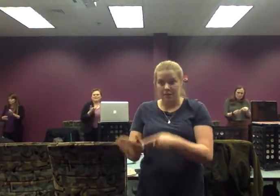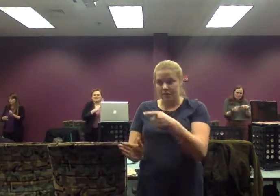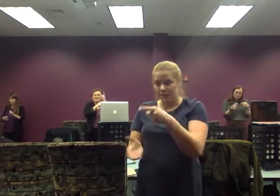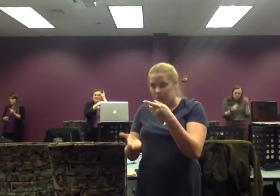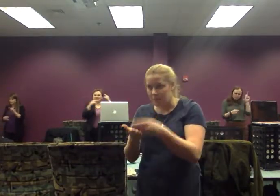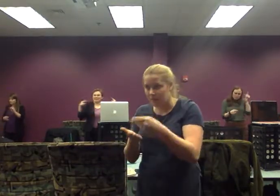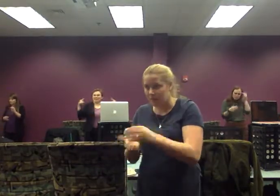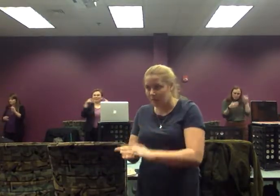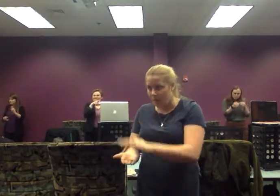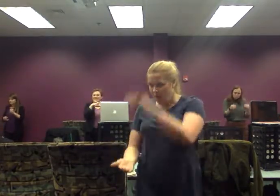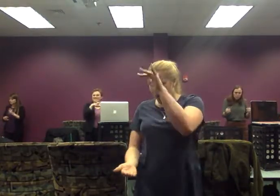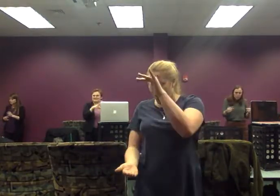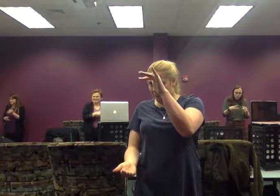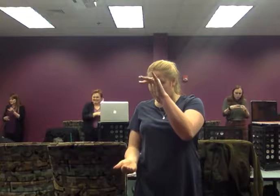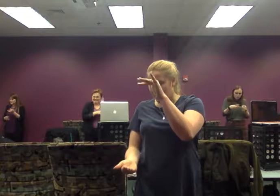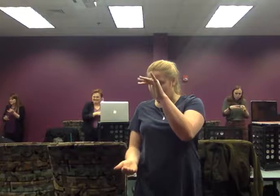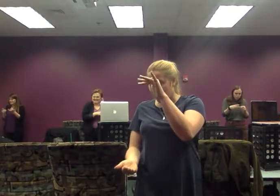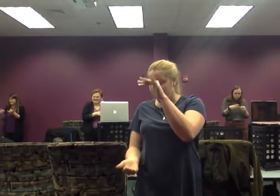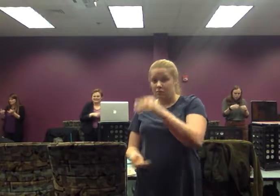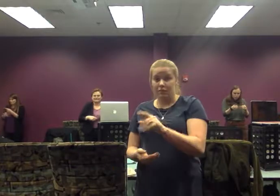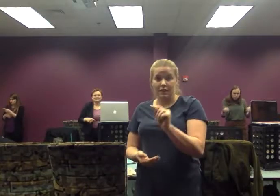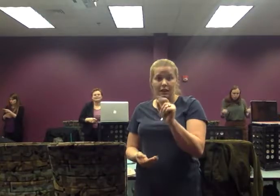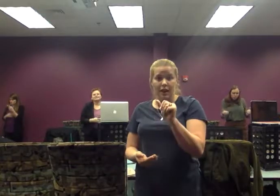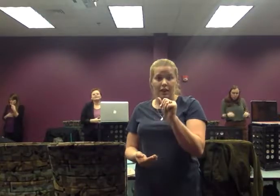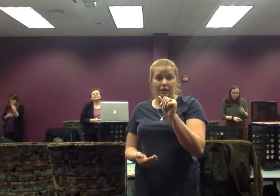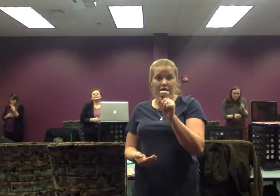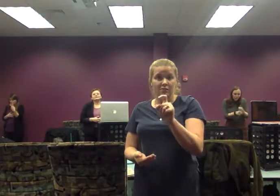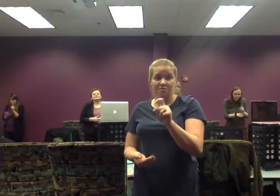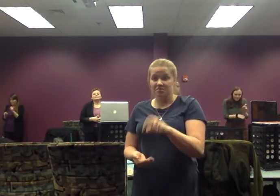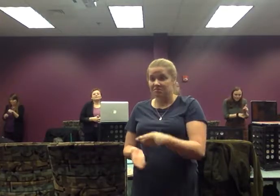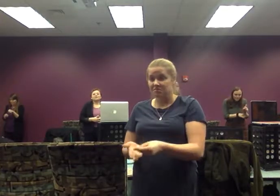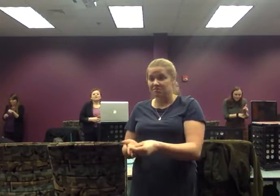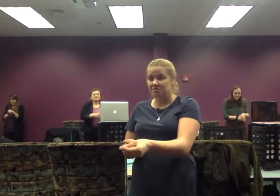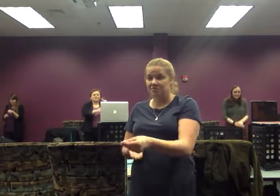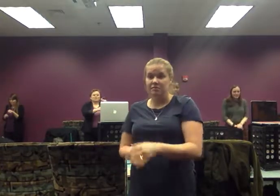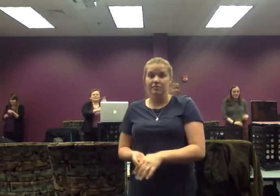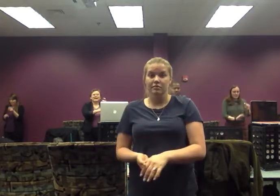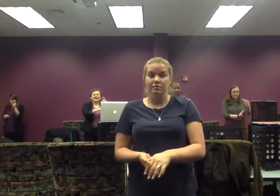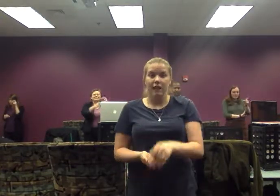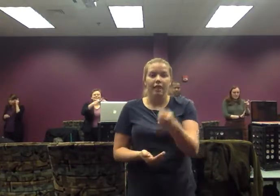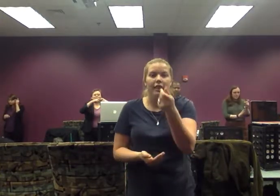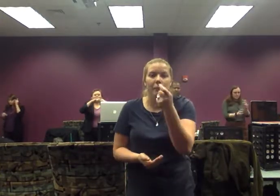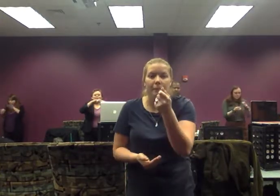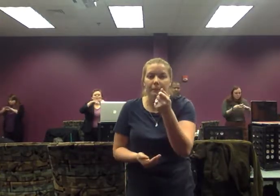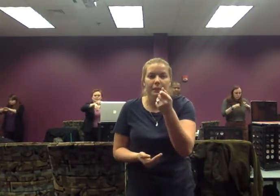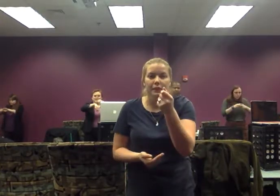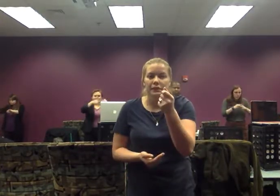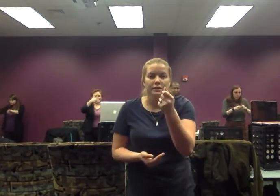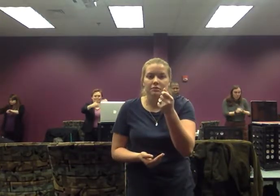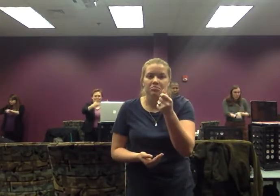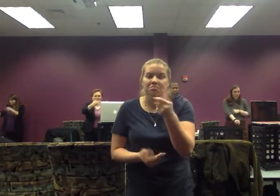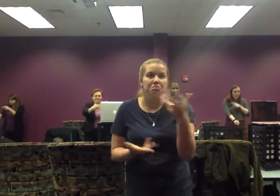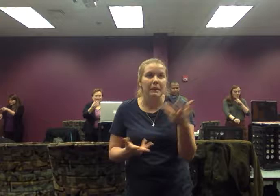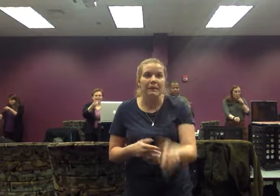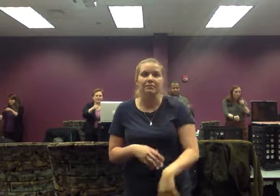division. You can see where the tax issue over time probably would